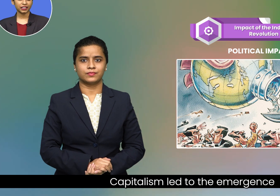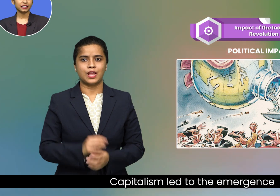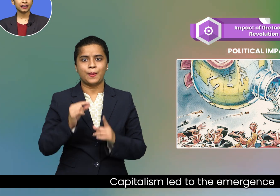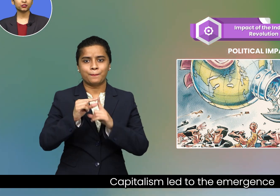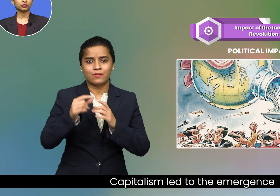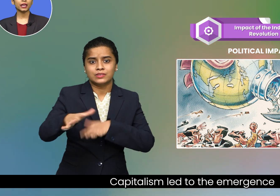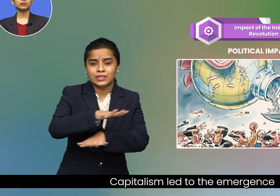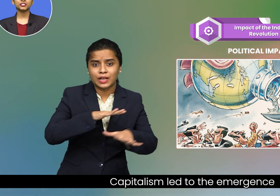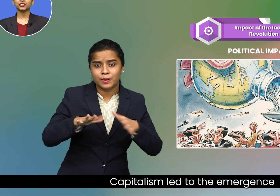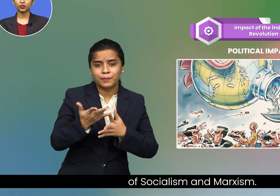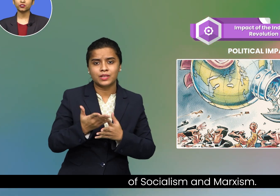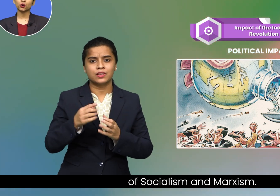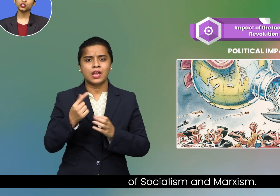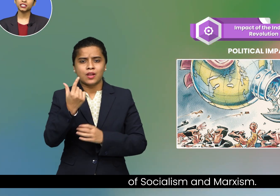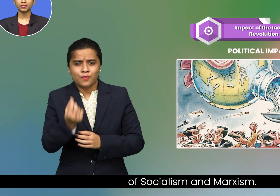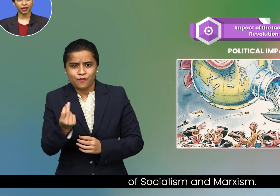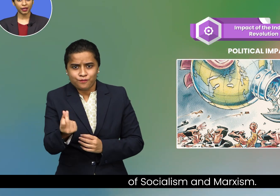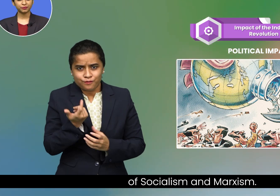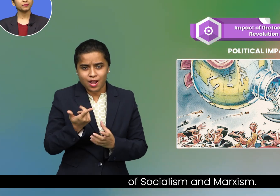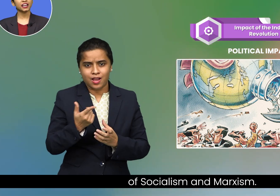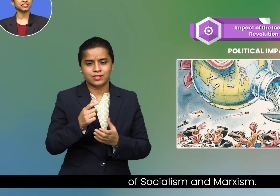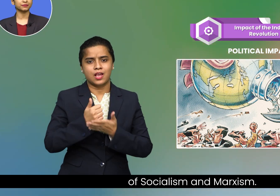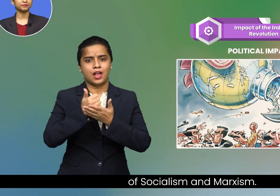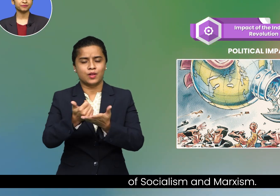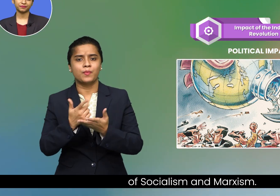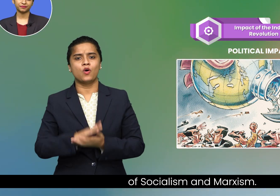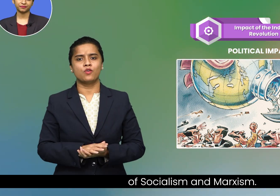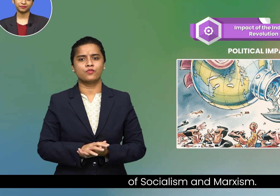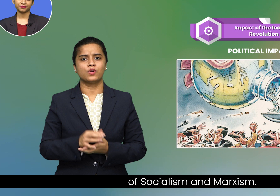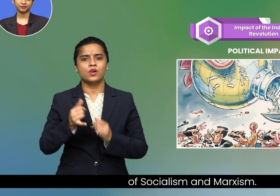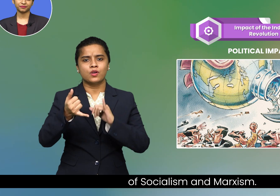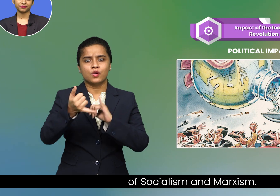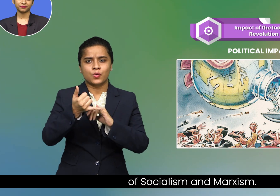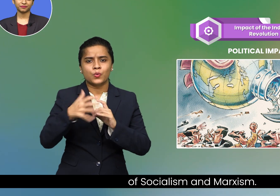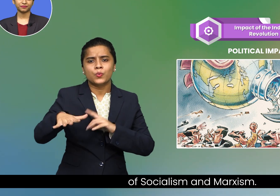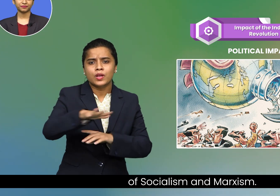Capitalism led to the emergence of socialism and Marxism.